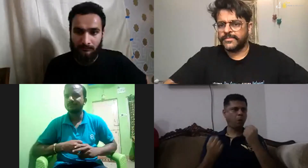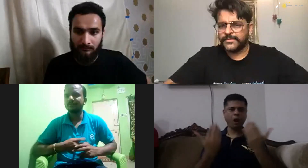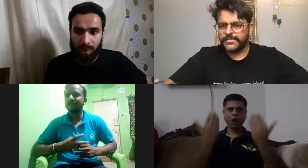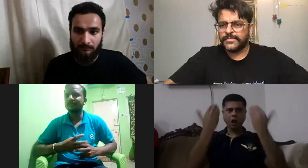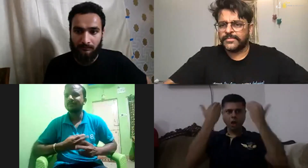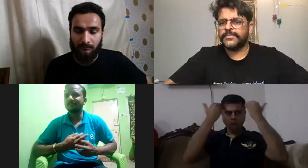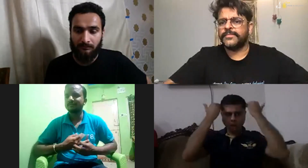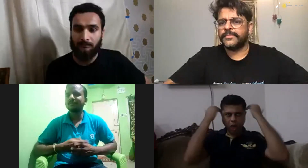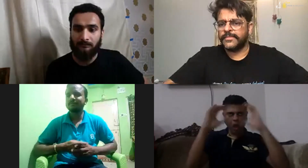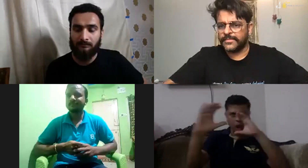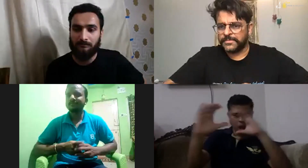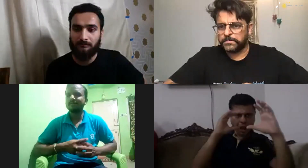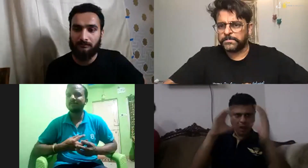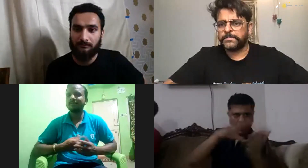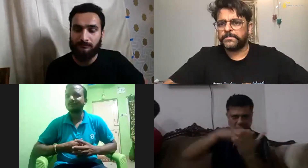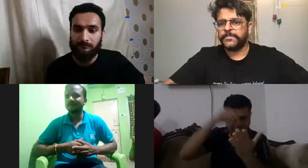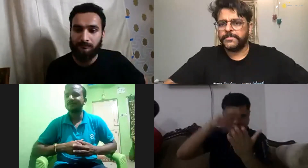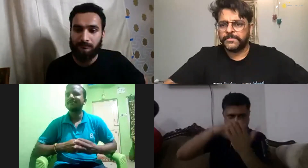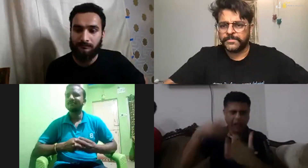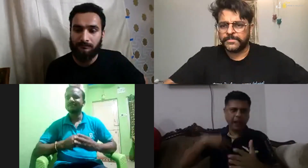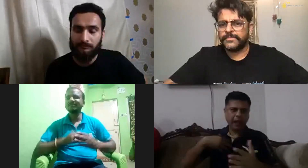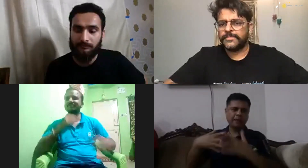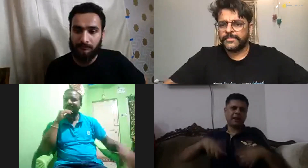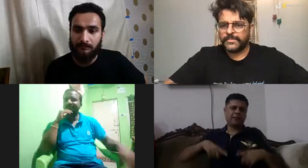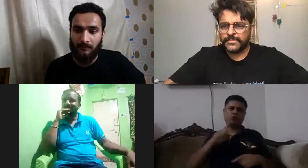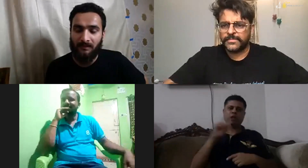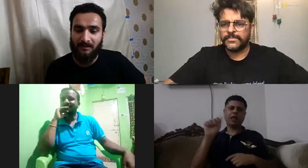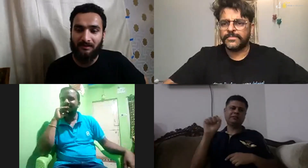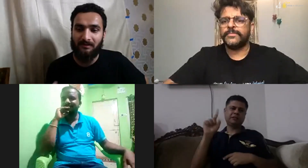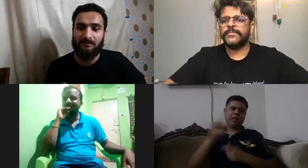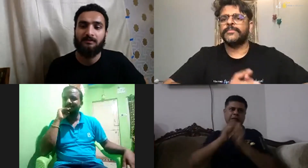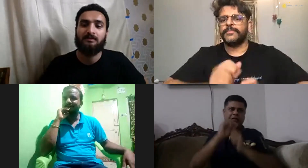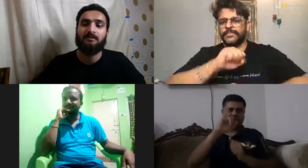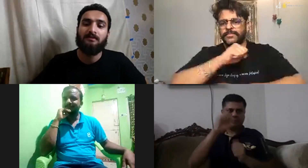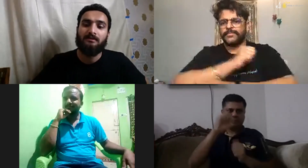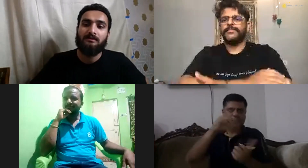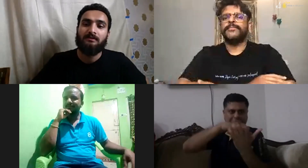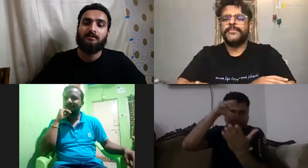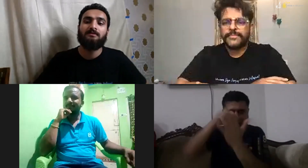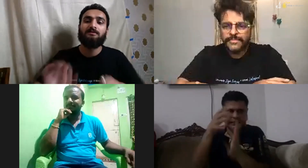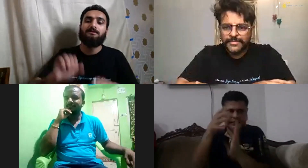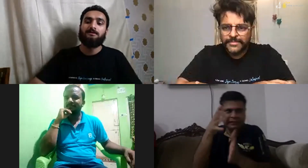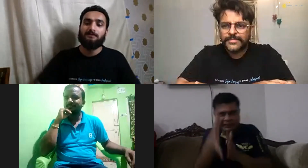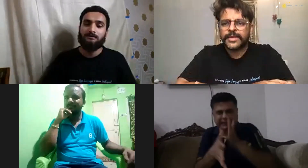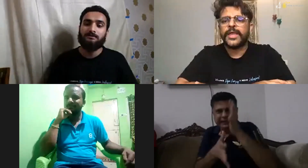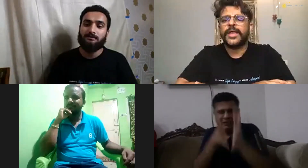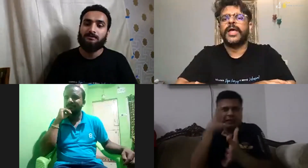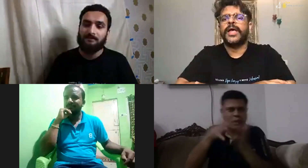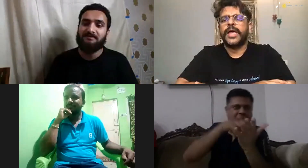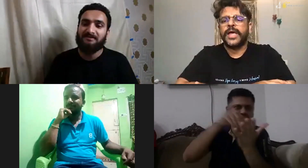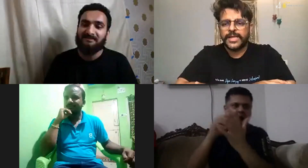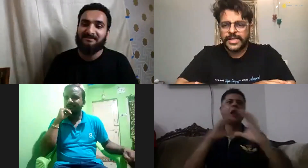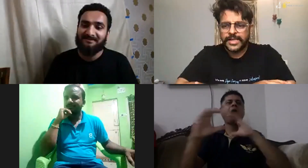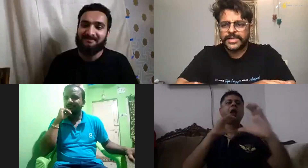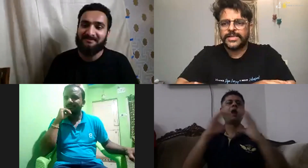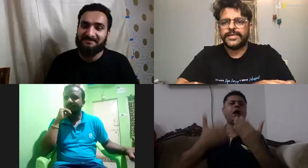there can be variation in the south and the north. So it was a bit tricky, since I'm an ASL user and grew up in the US. So I